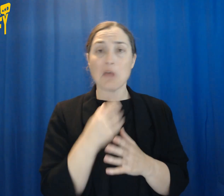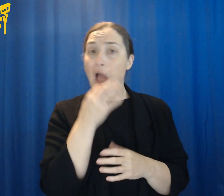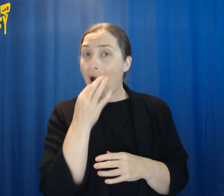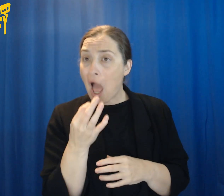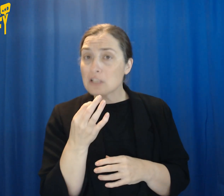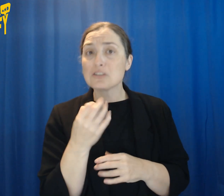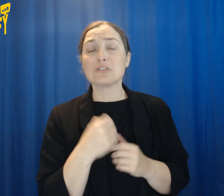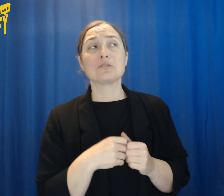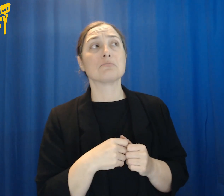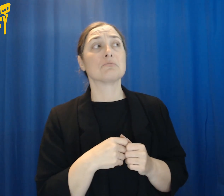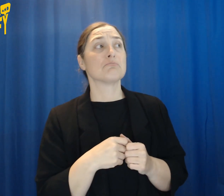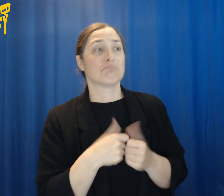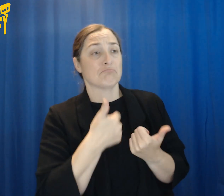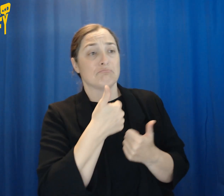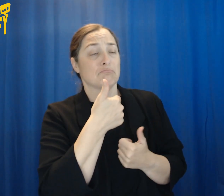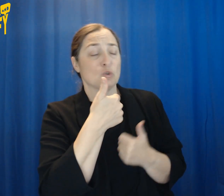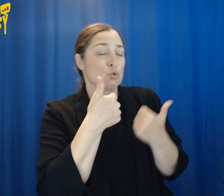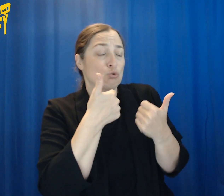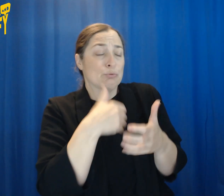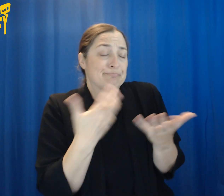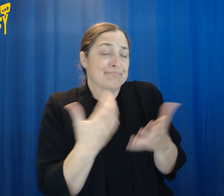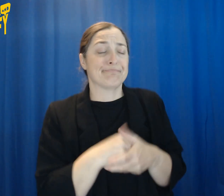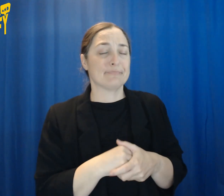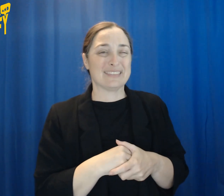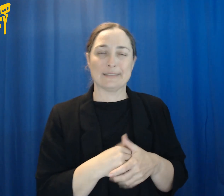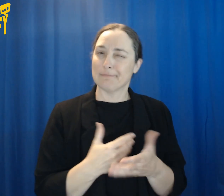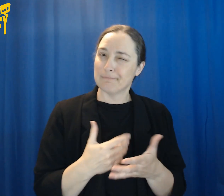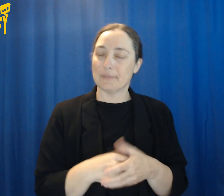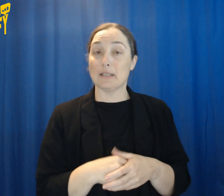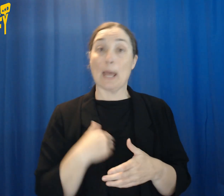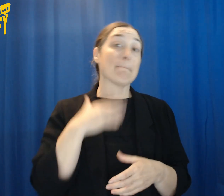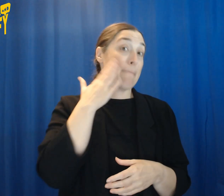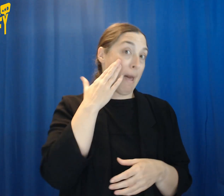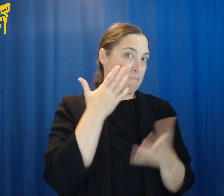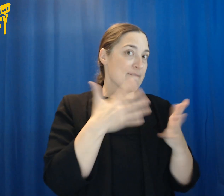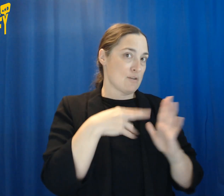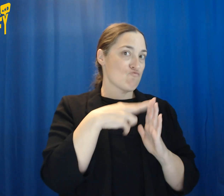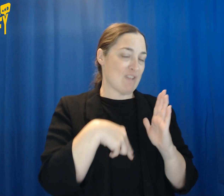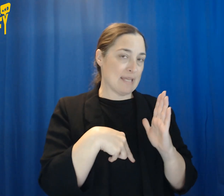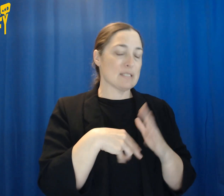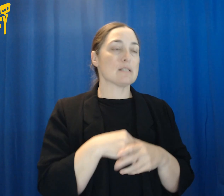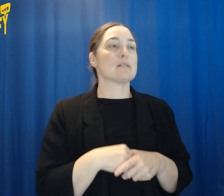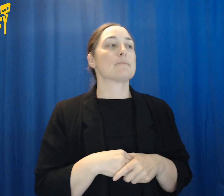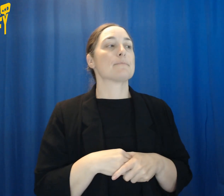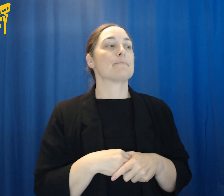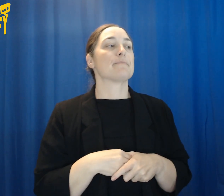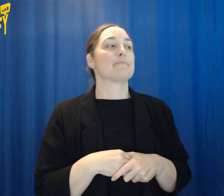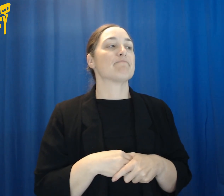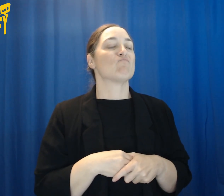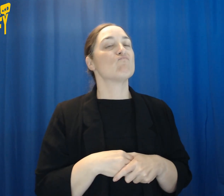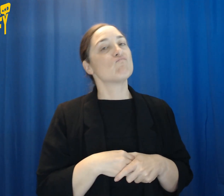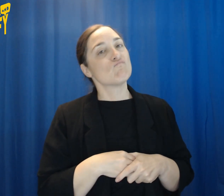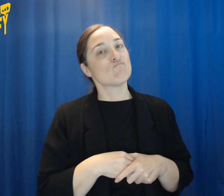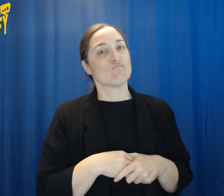like, yeah, it was fine. Yeah, you did it. Cool. And my mum read it, and she was, I thought she'd be more